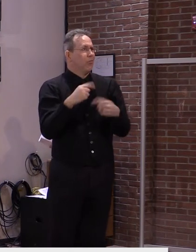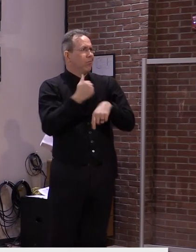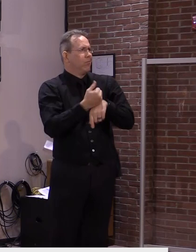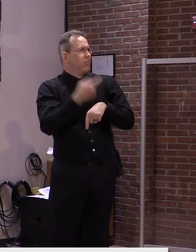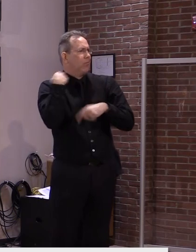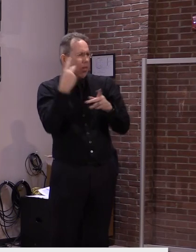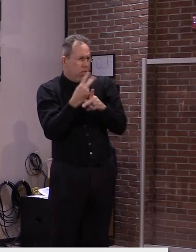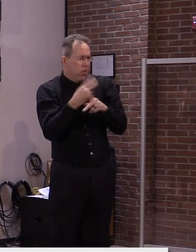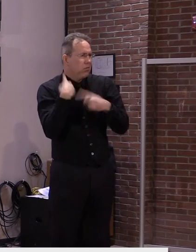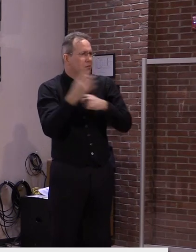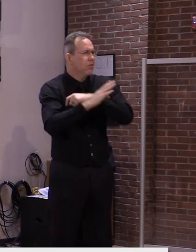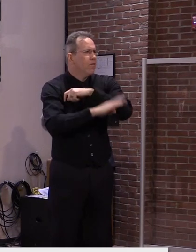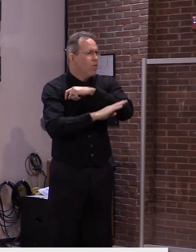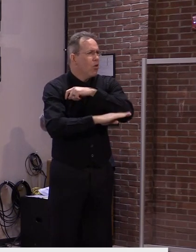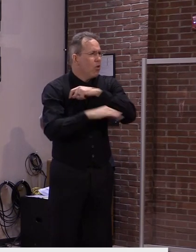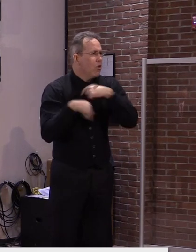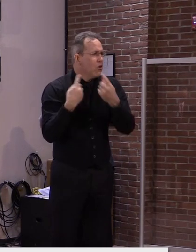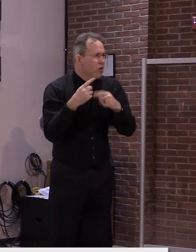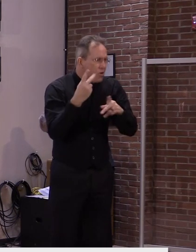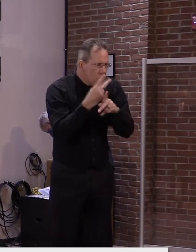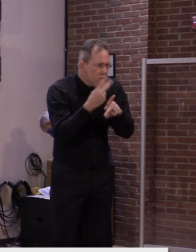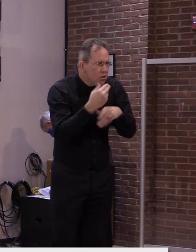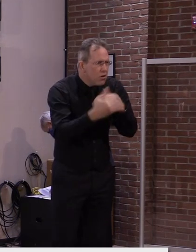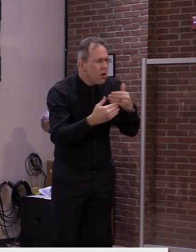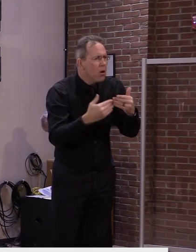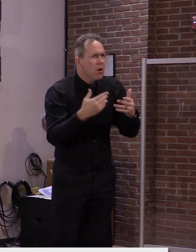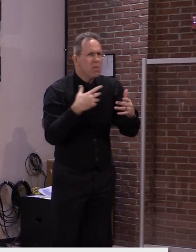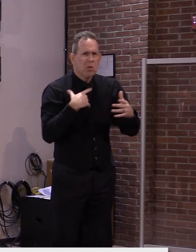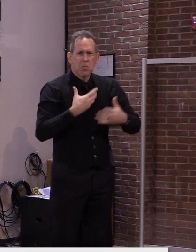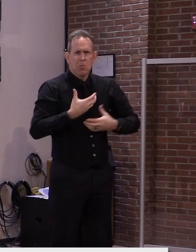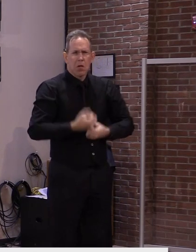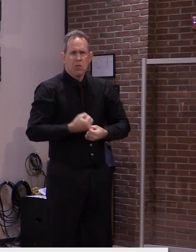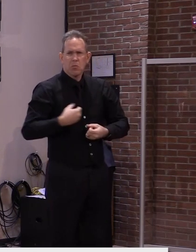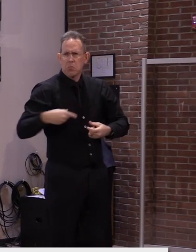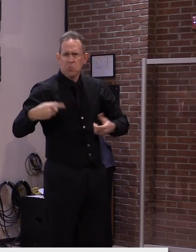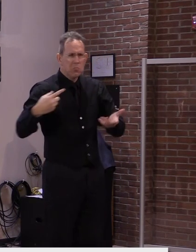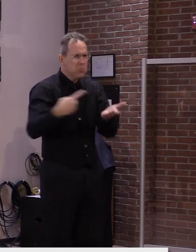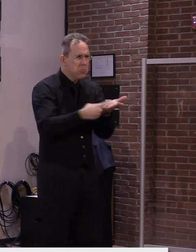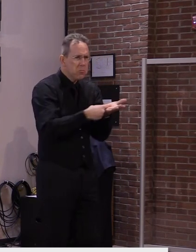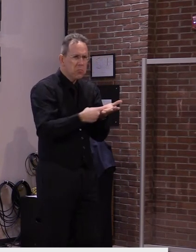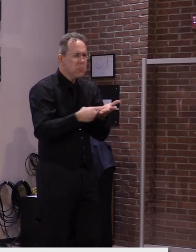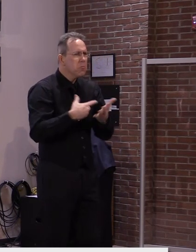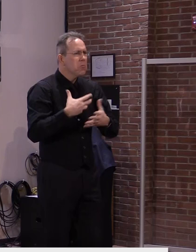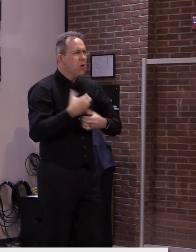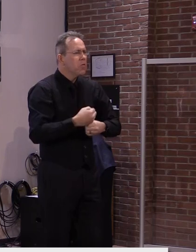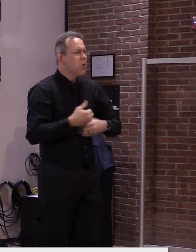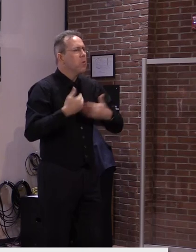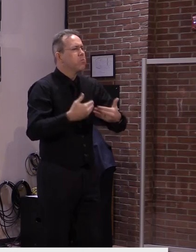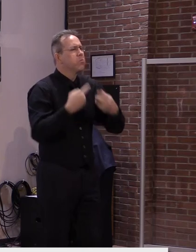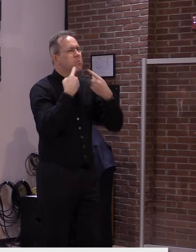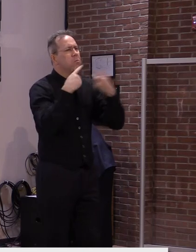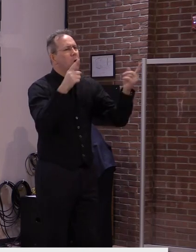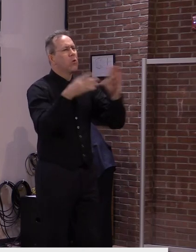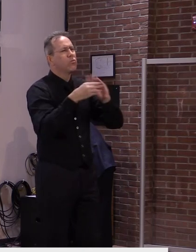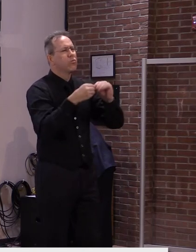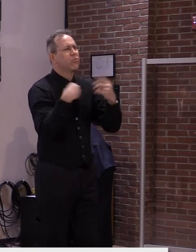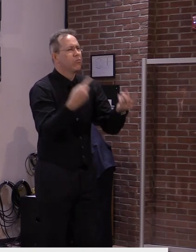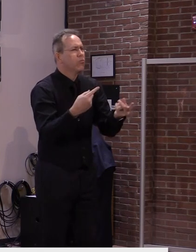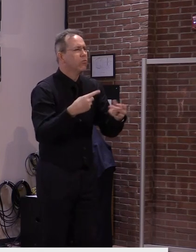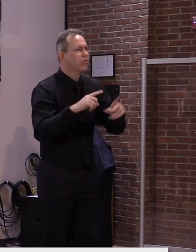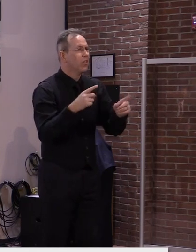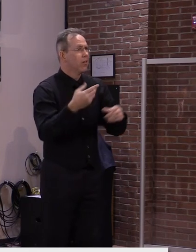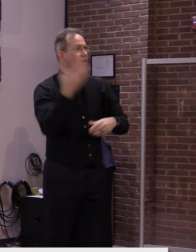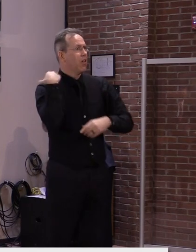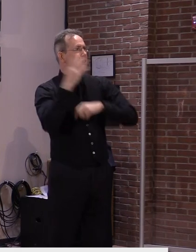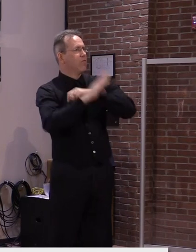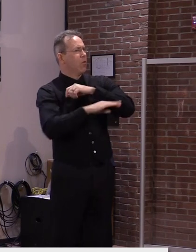schools to implement these complex measures with fidelity. Back then, schools were still getting familiar with the basic mitigation measures